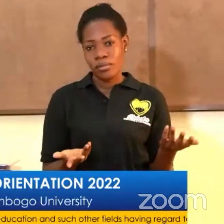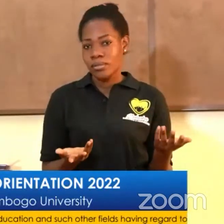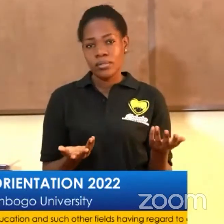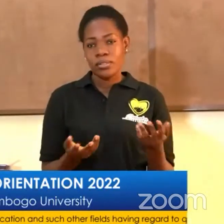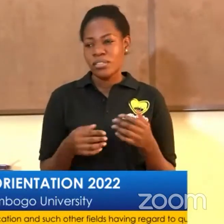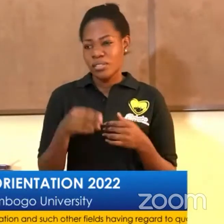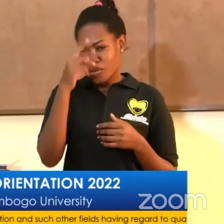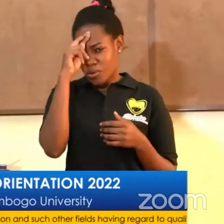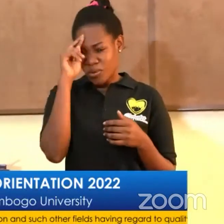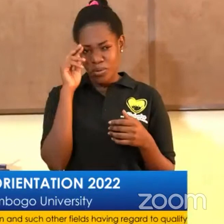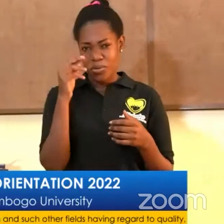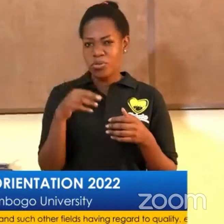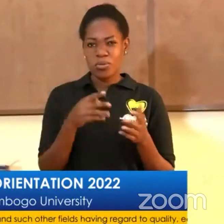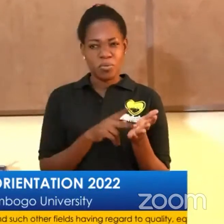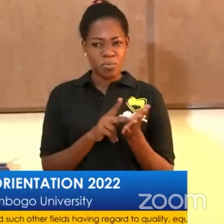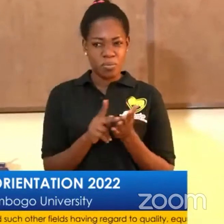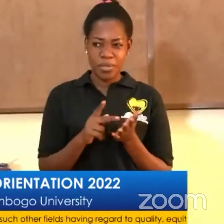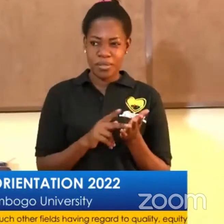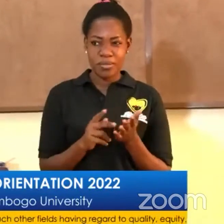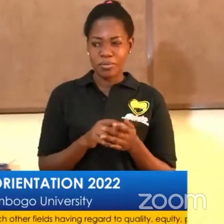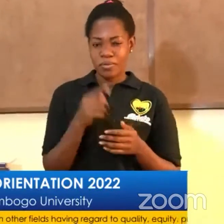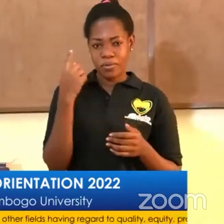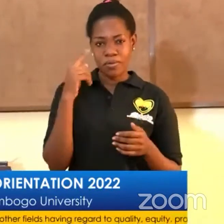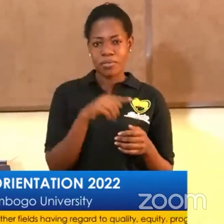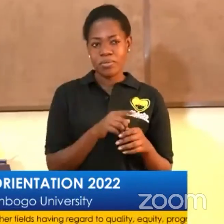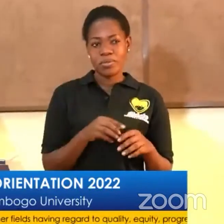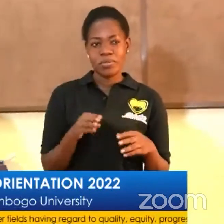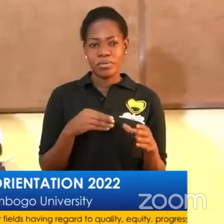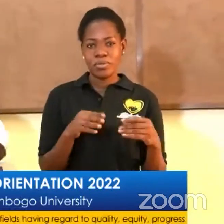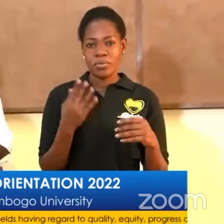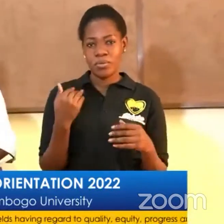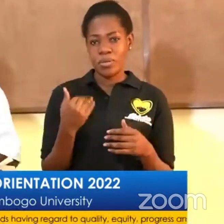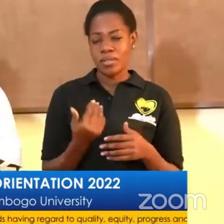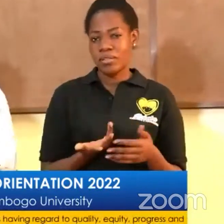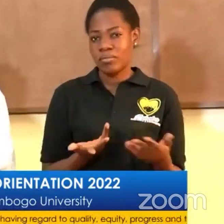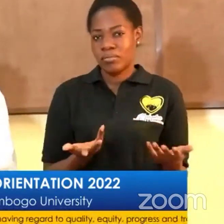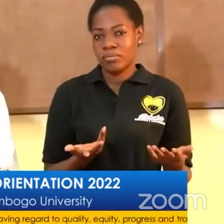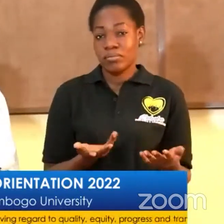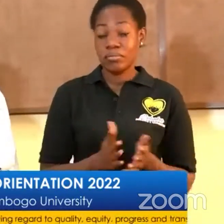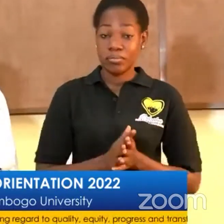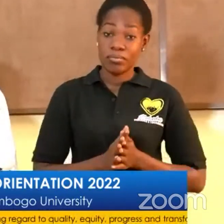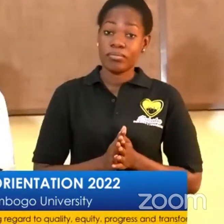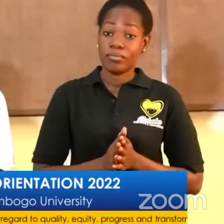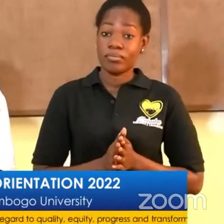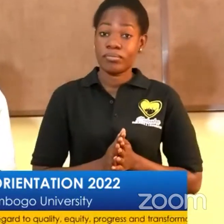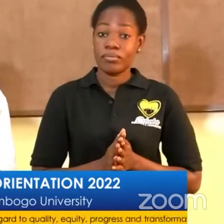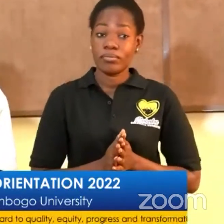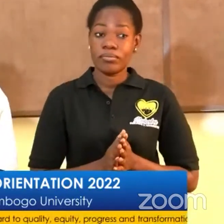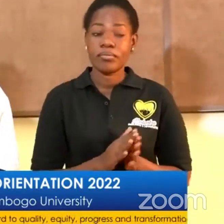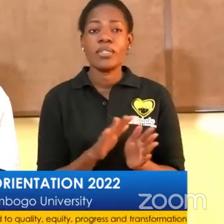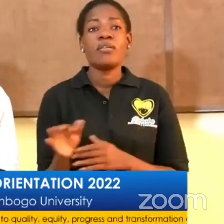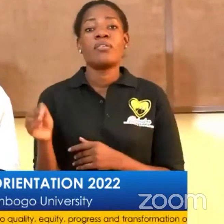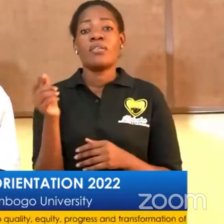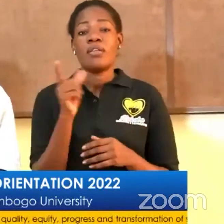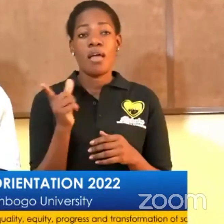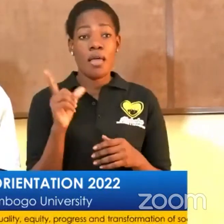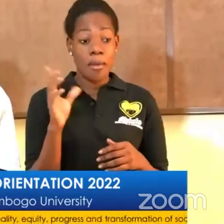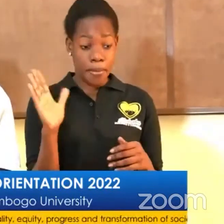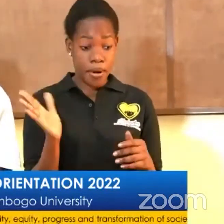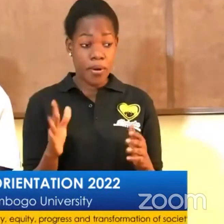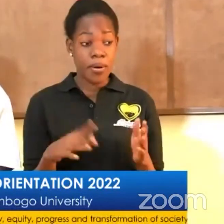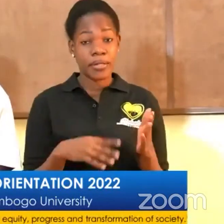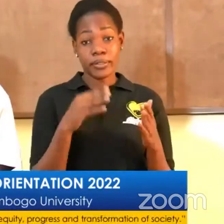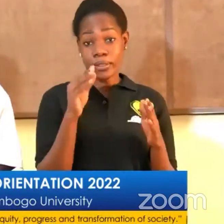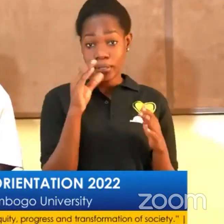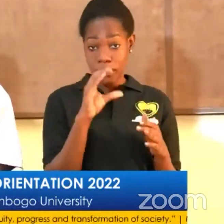paying for such expensive resources. Are we together? So the library catalog will help you